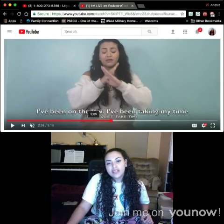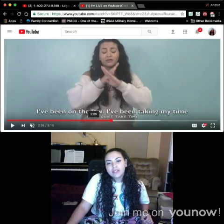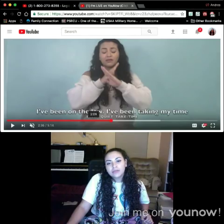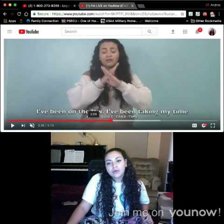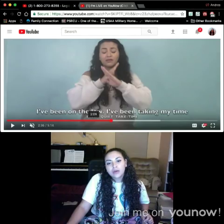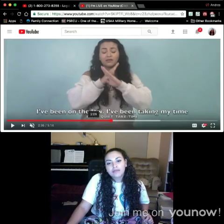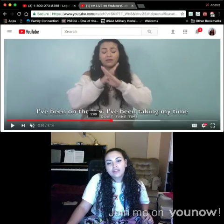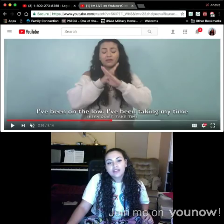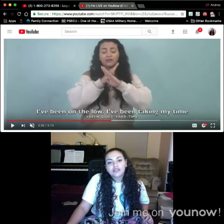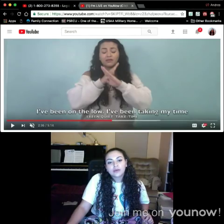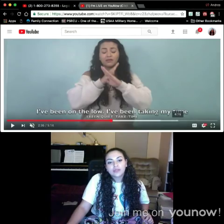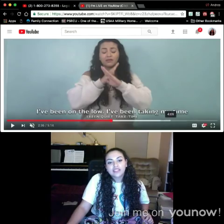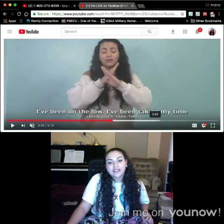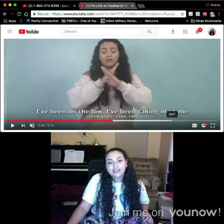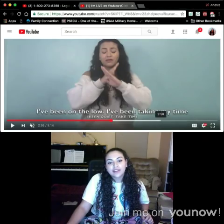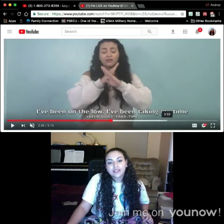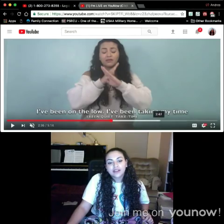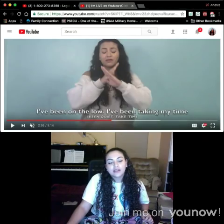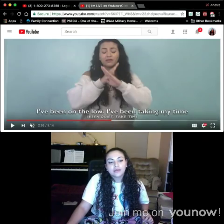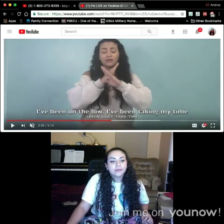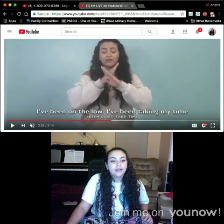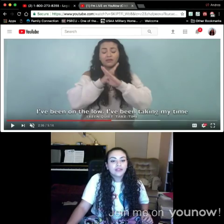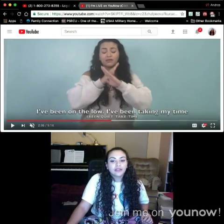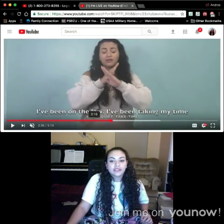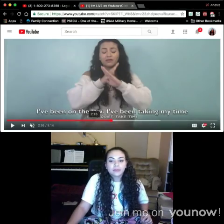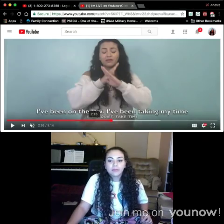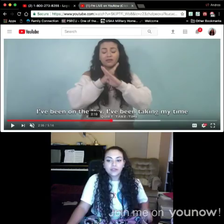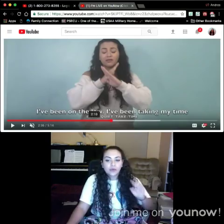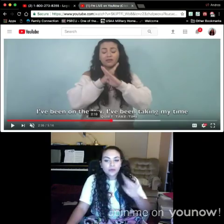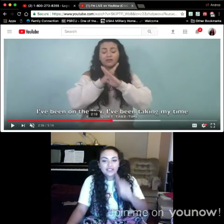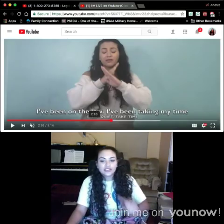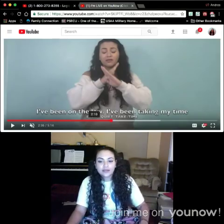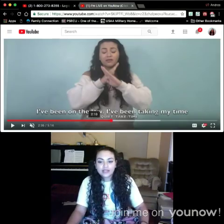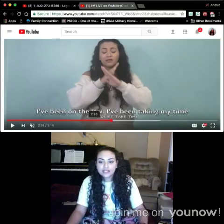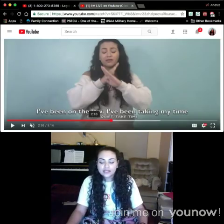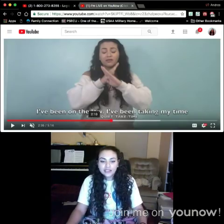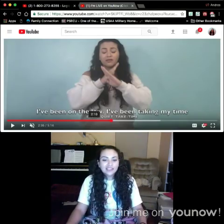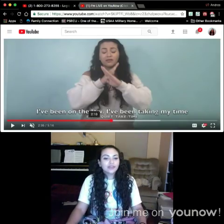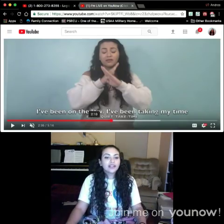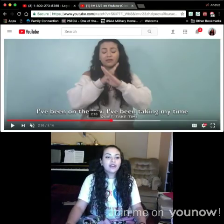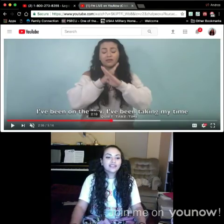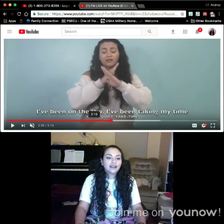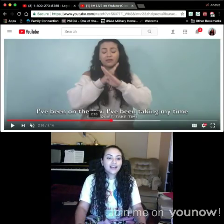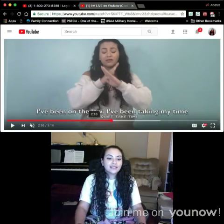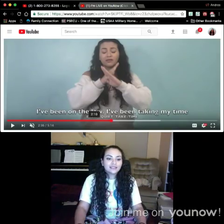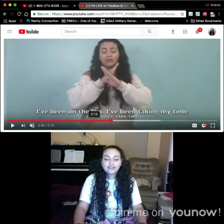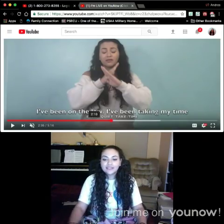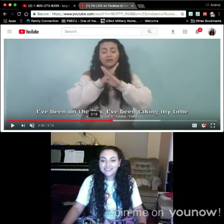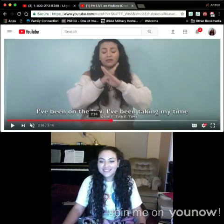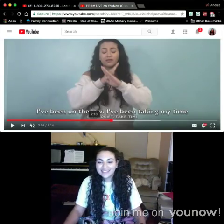there's not much more after that. There's one more section around here, but I don't think there's one more section after this. It's a really long song,